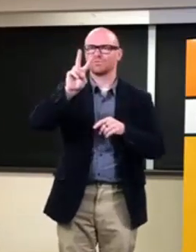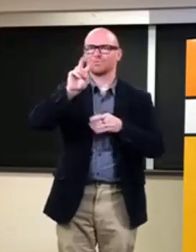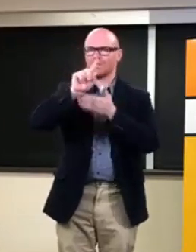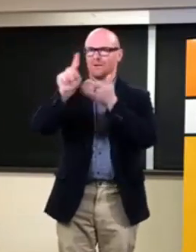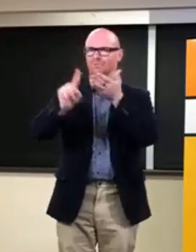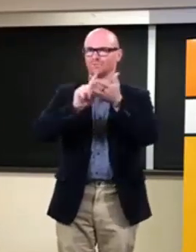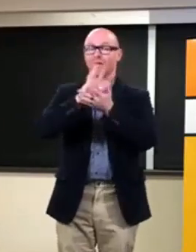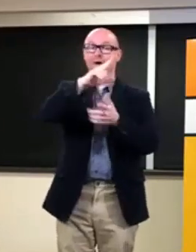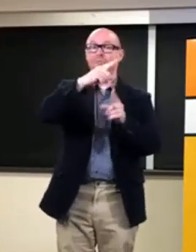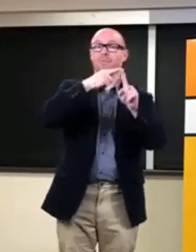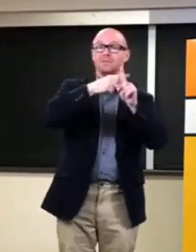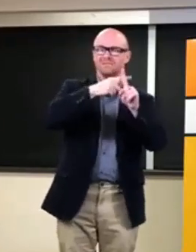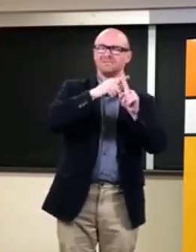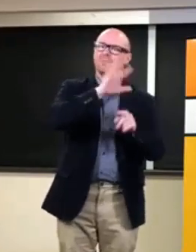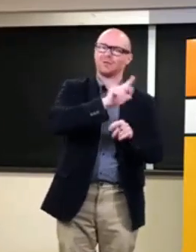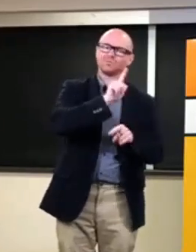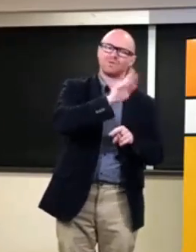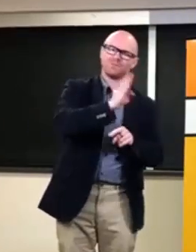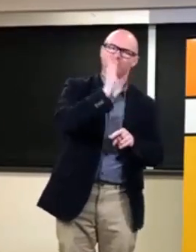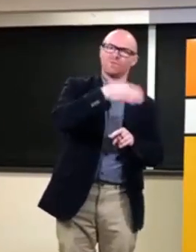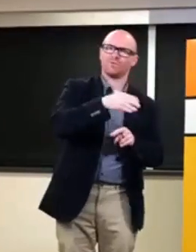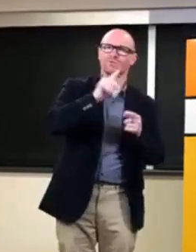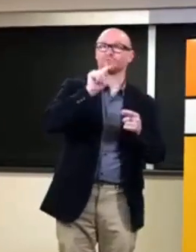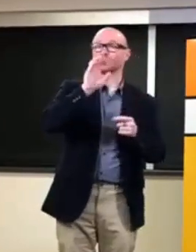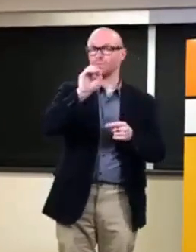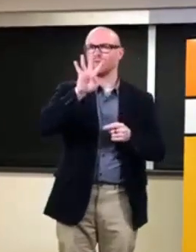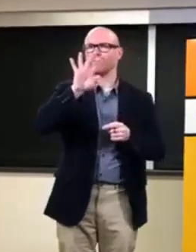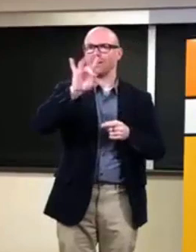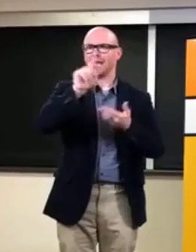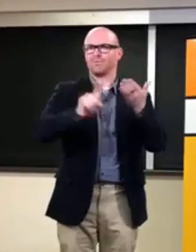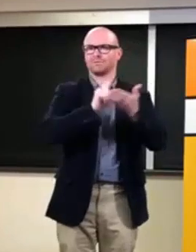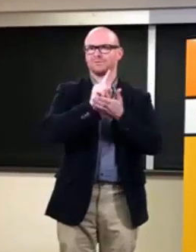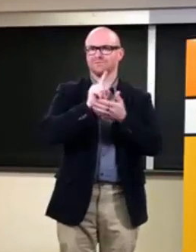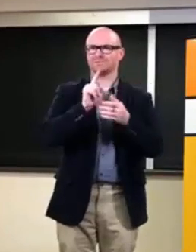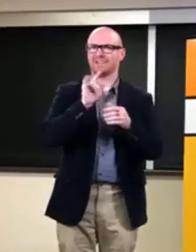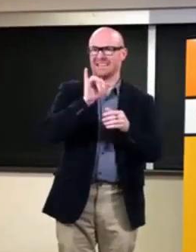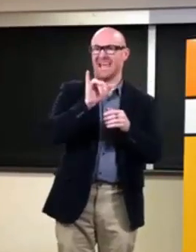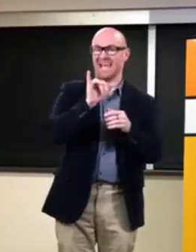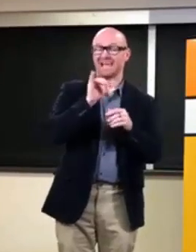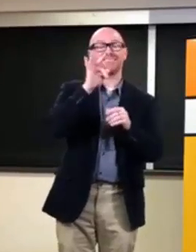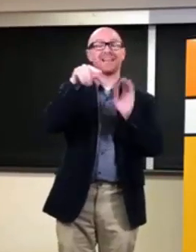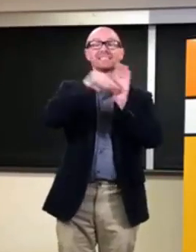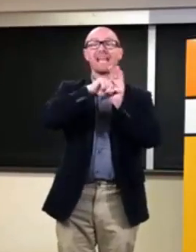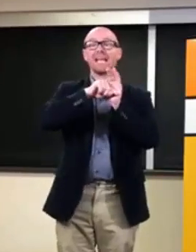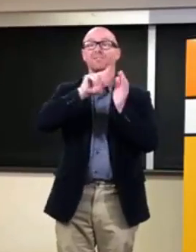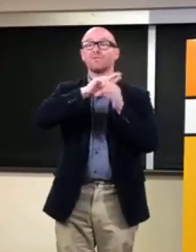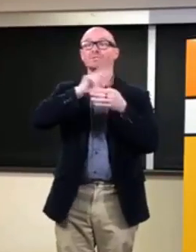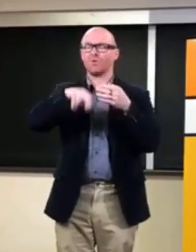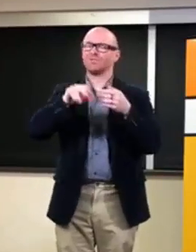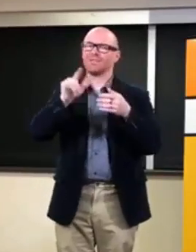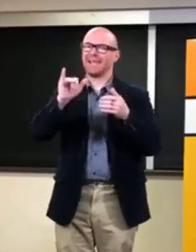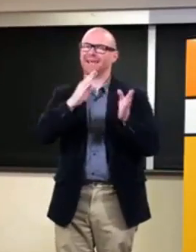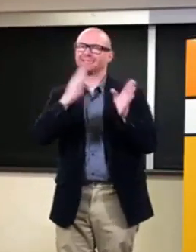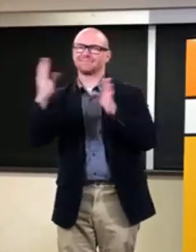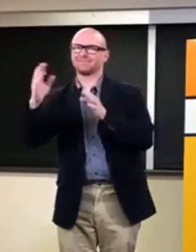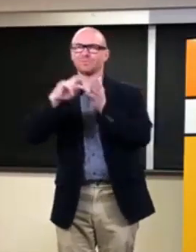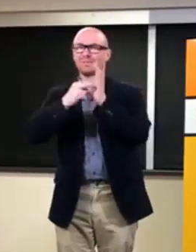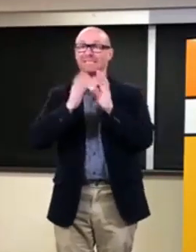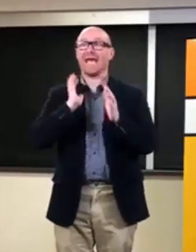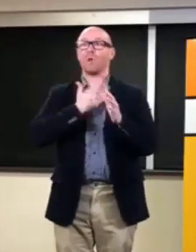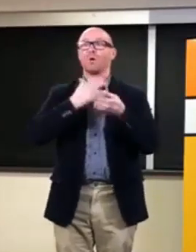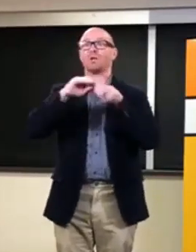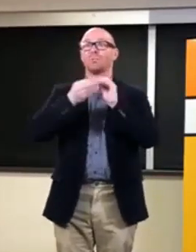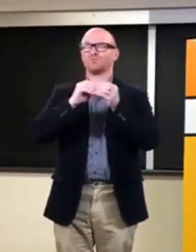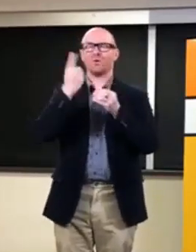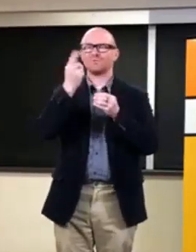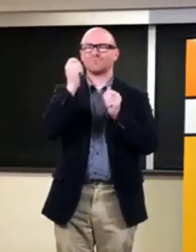We get the positive results generally between 24 and 48 hours, but there is that lag in the negative results. So as the next few days pass,